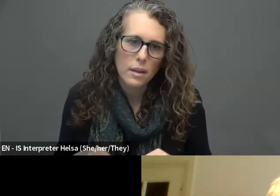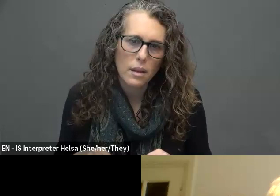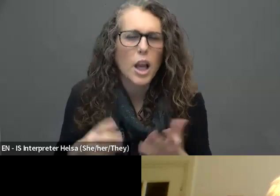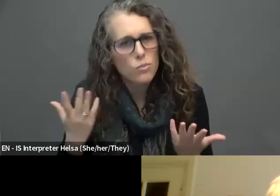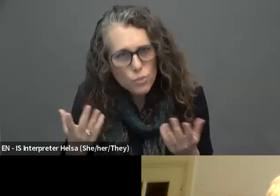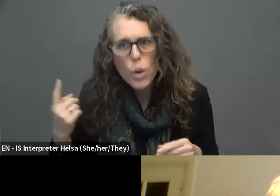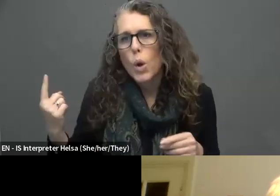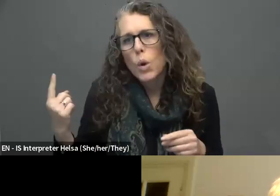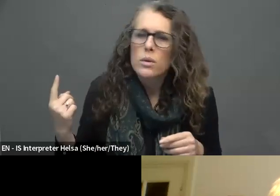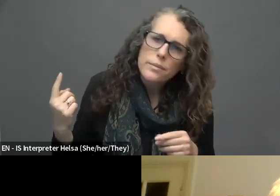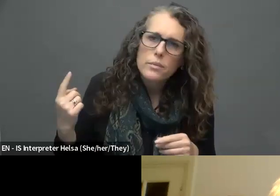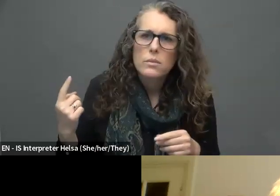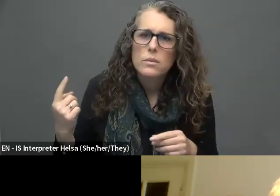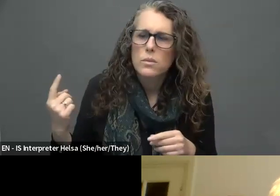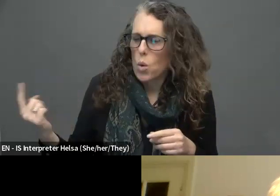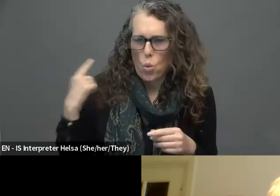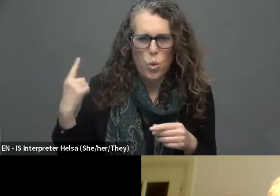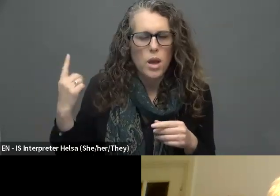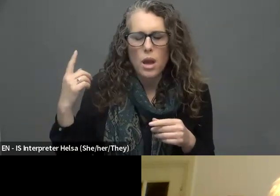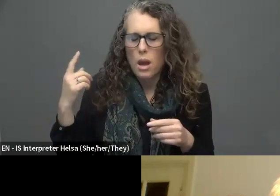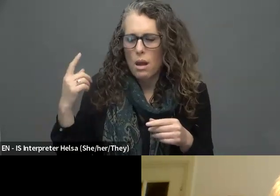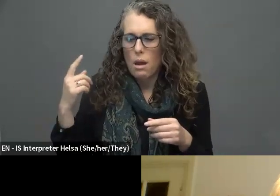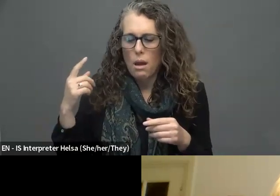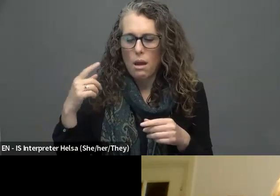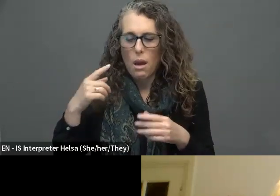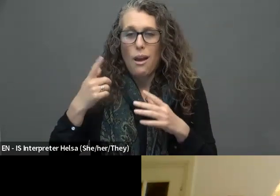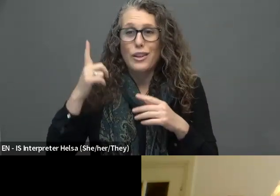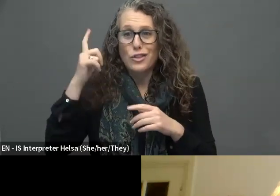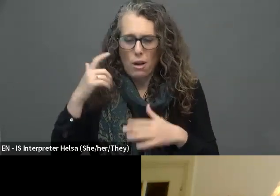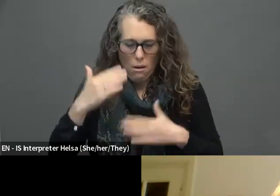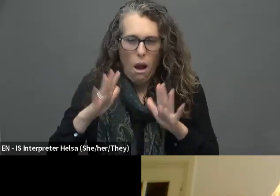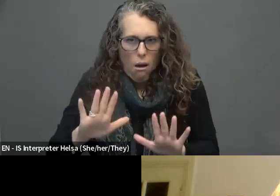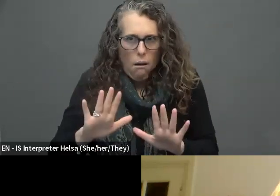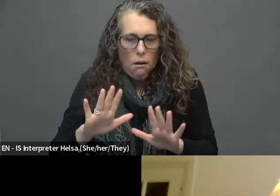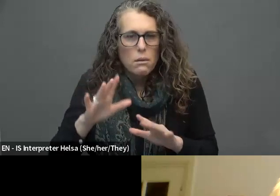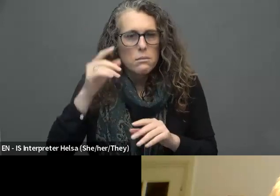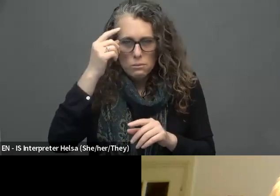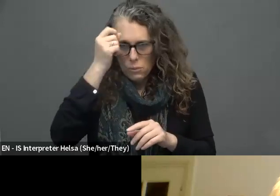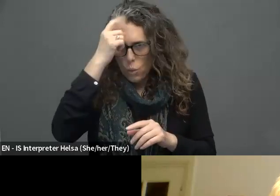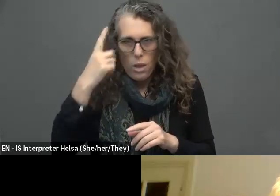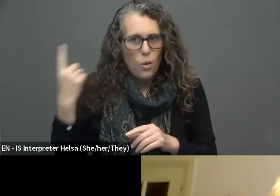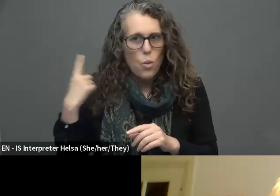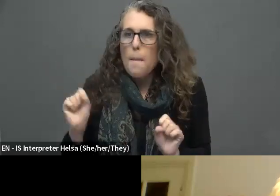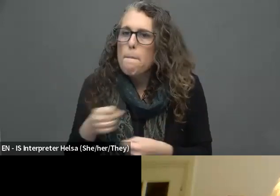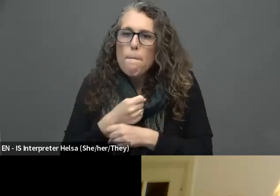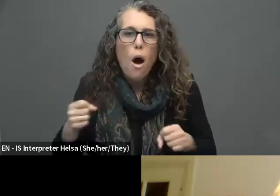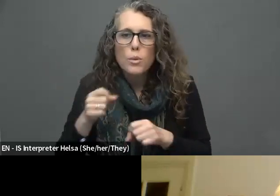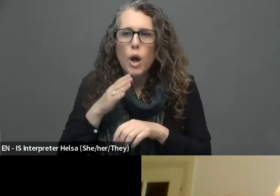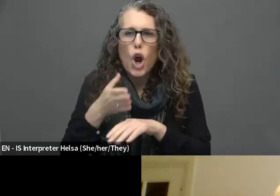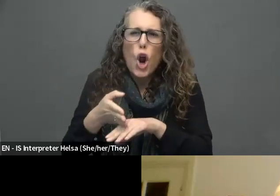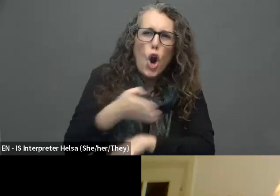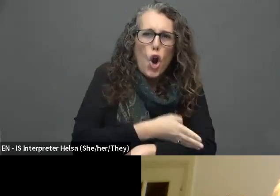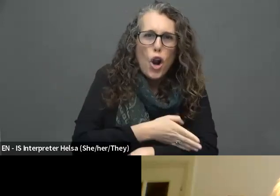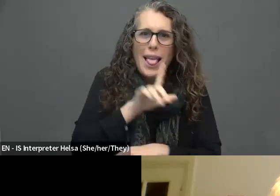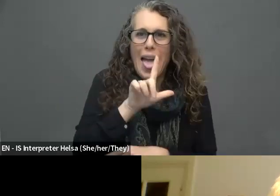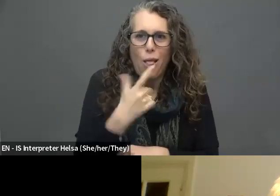we were immediately aware that we couldn't develop a test for early L1 learners of South